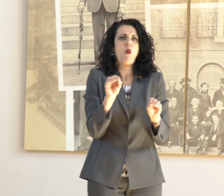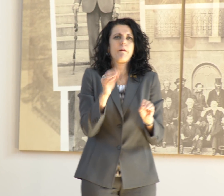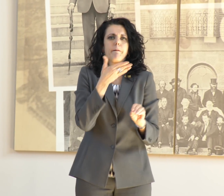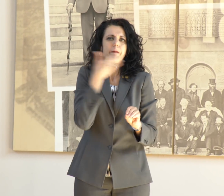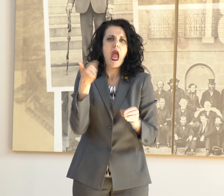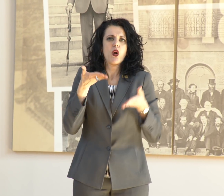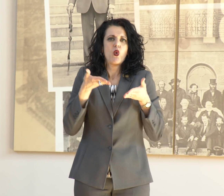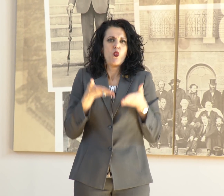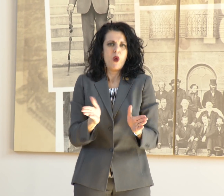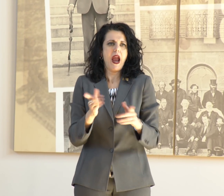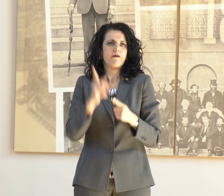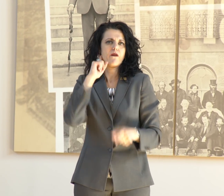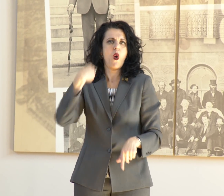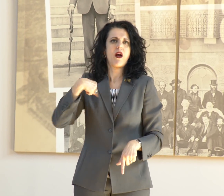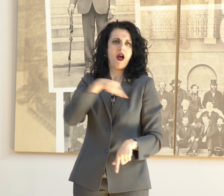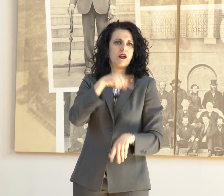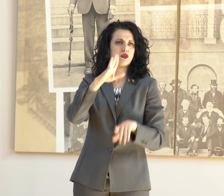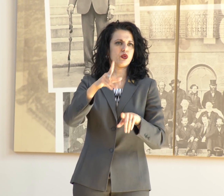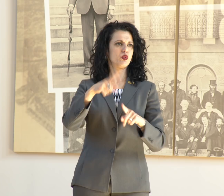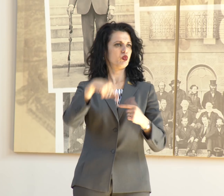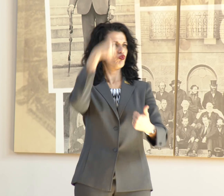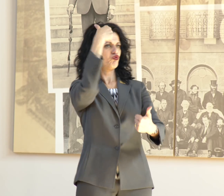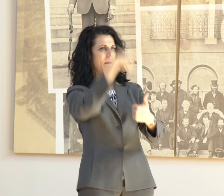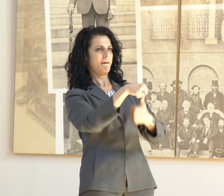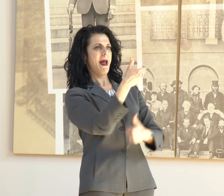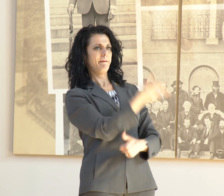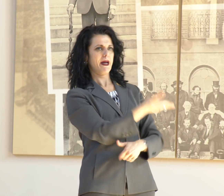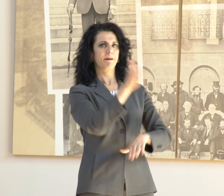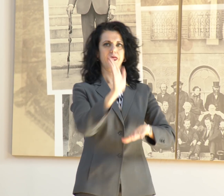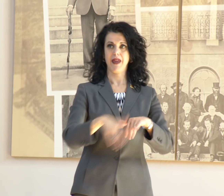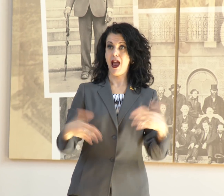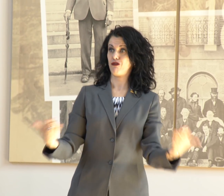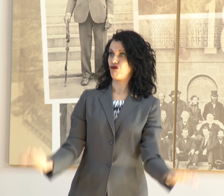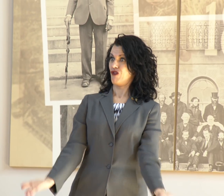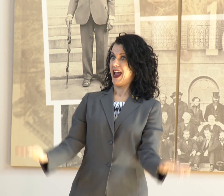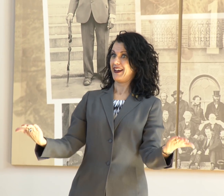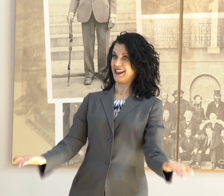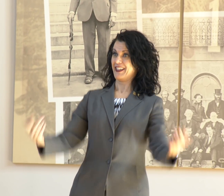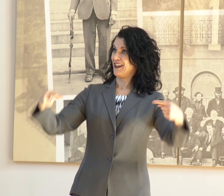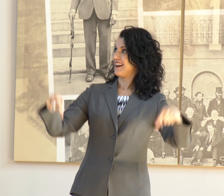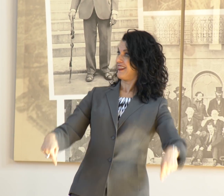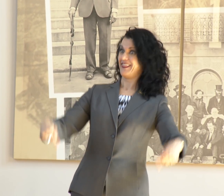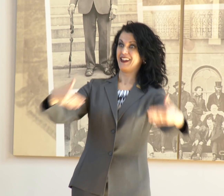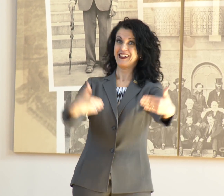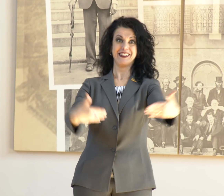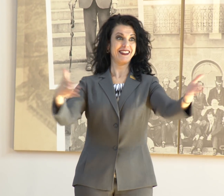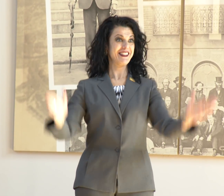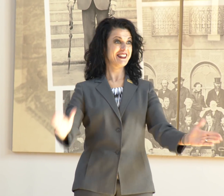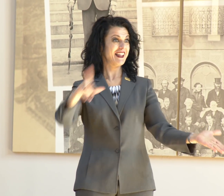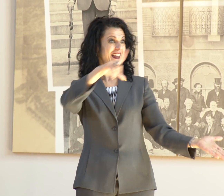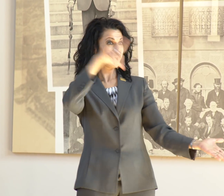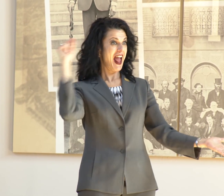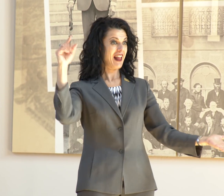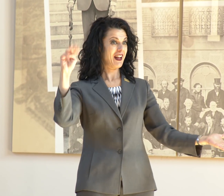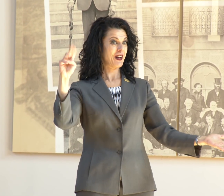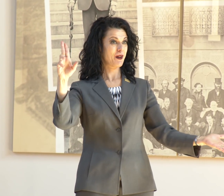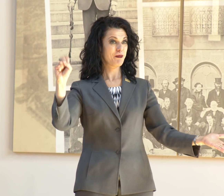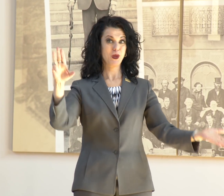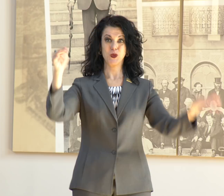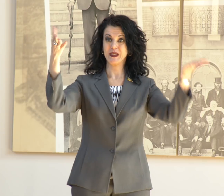spaces. There is no better way for us to remember Bernard Bragg than it right here in